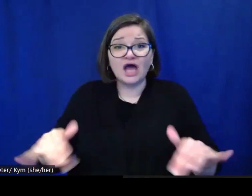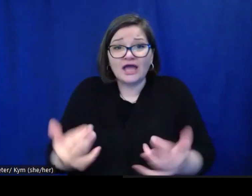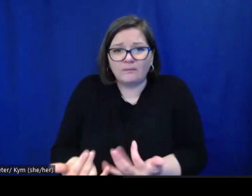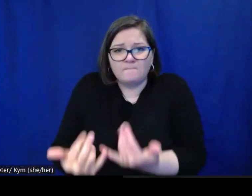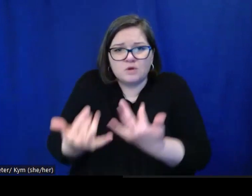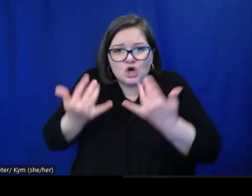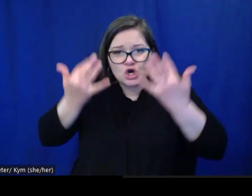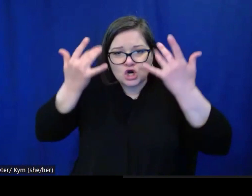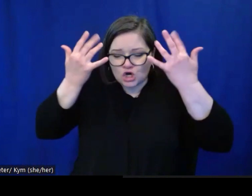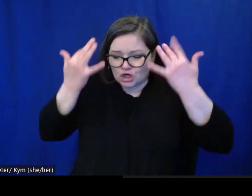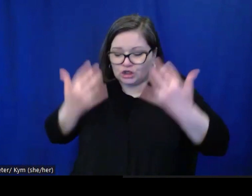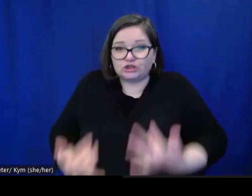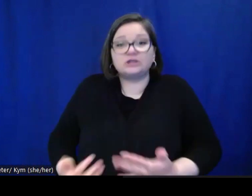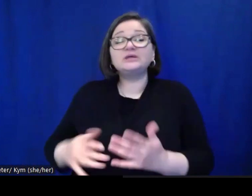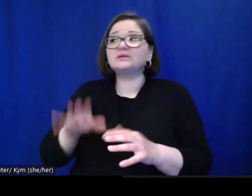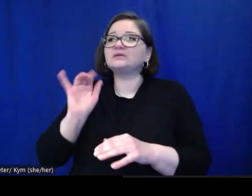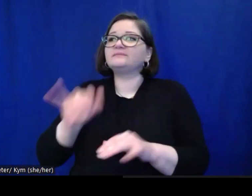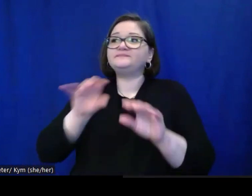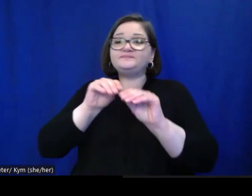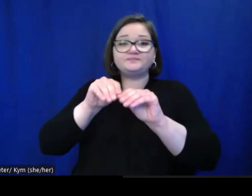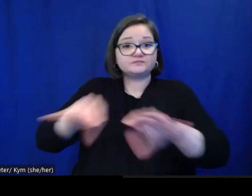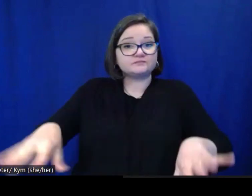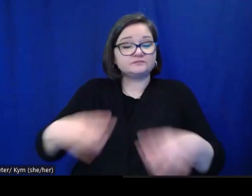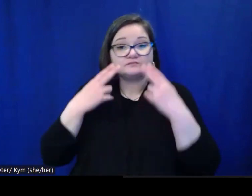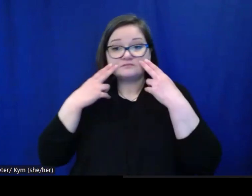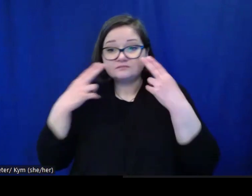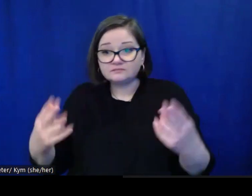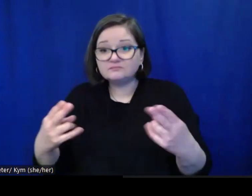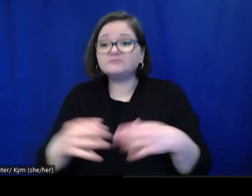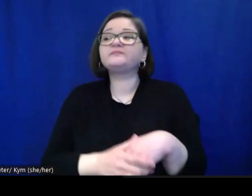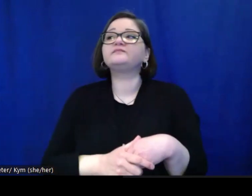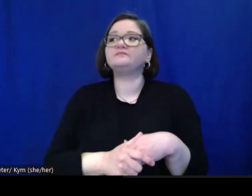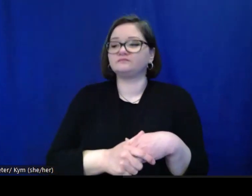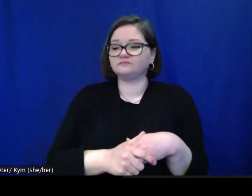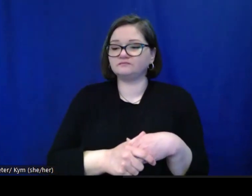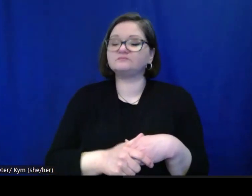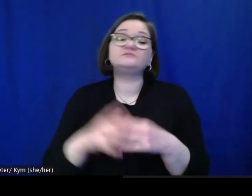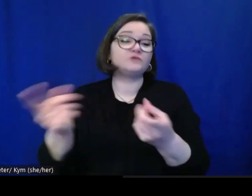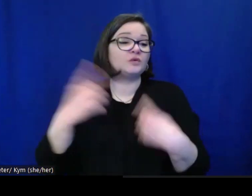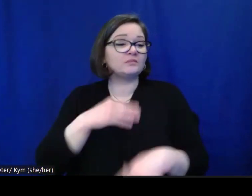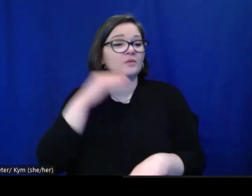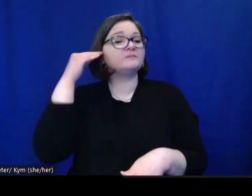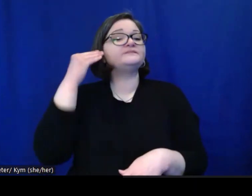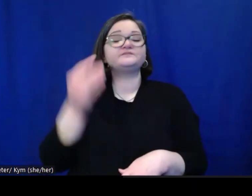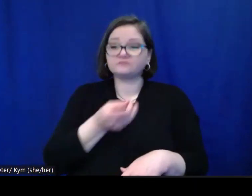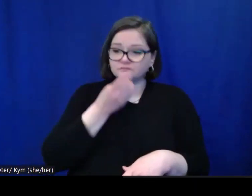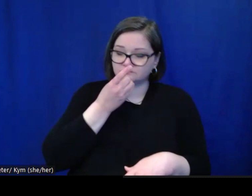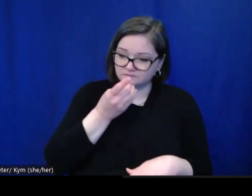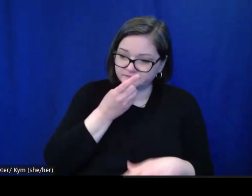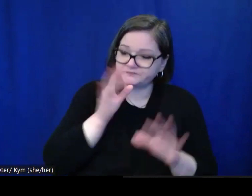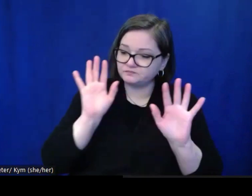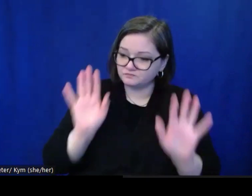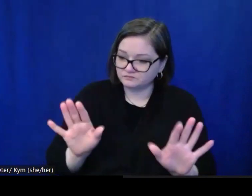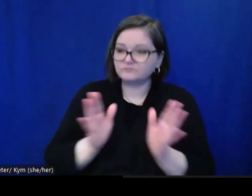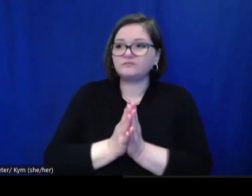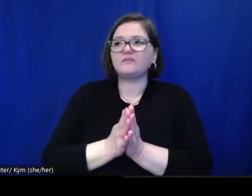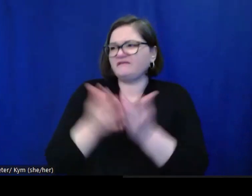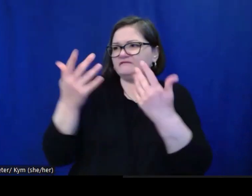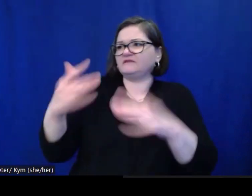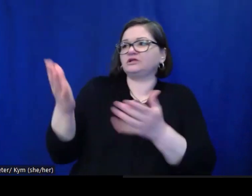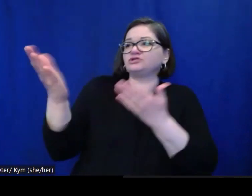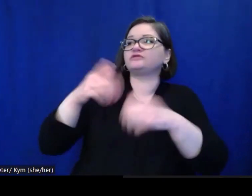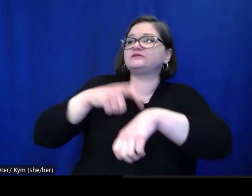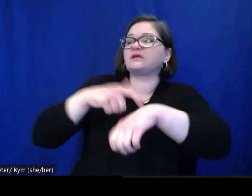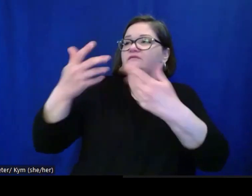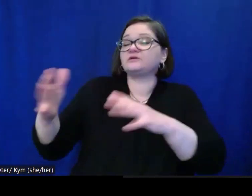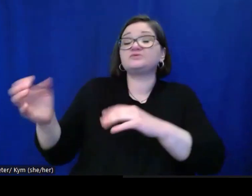That is a loss of innocence. So you come home and you're at dinner, you've separated, you come home, you're at dinner, and one of your